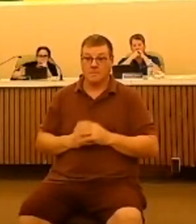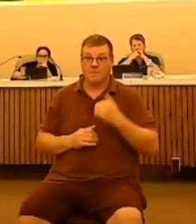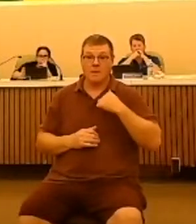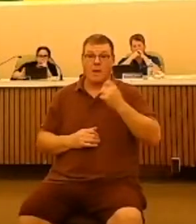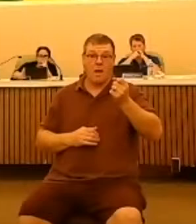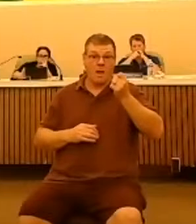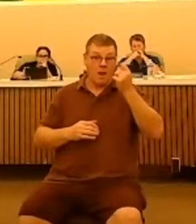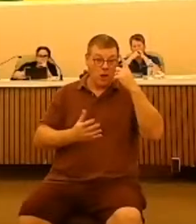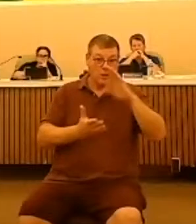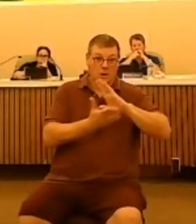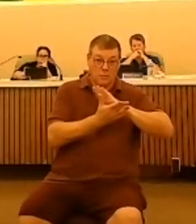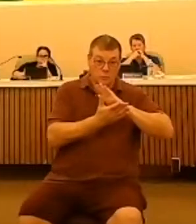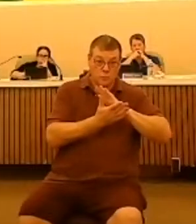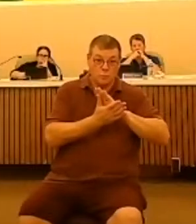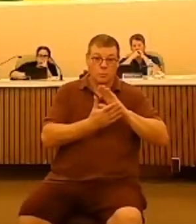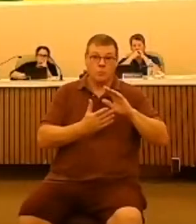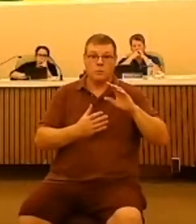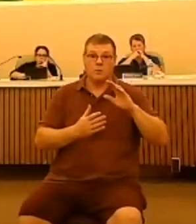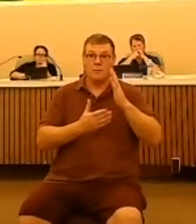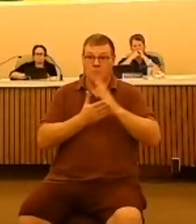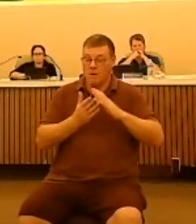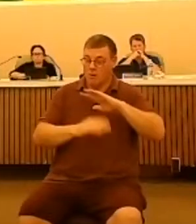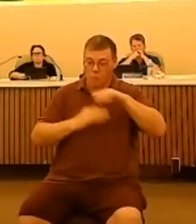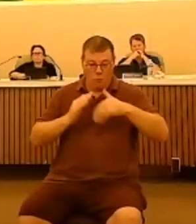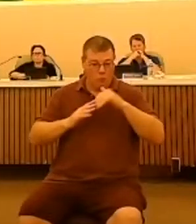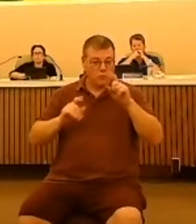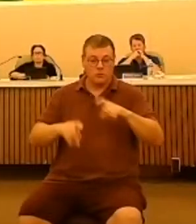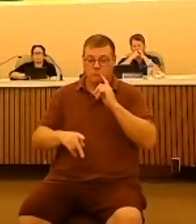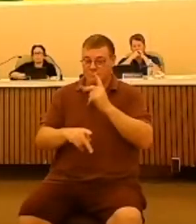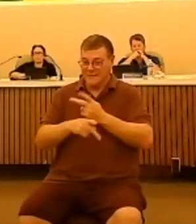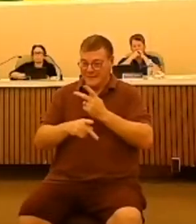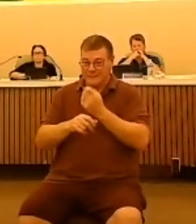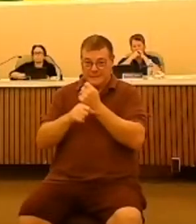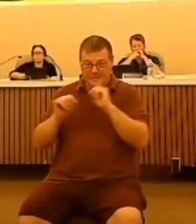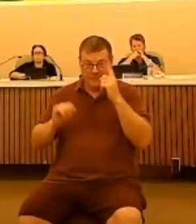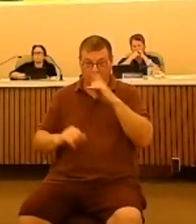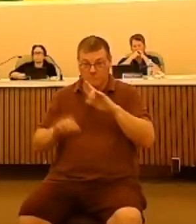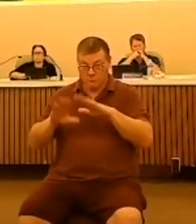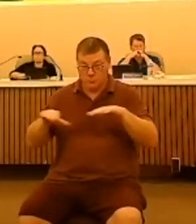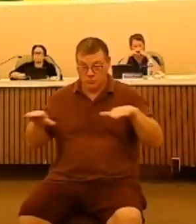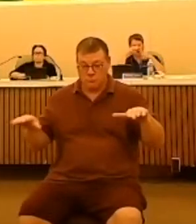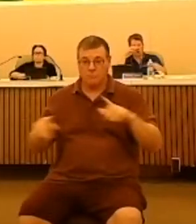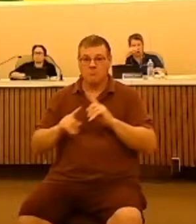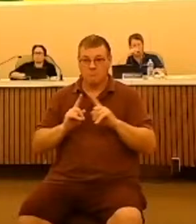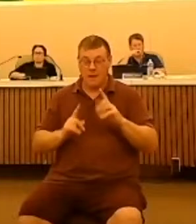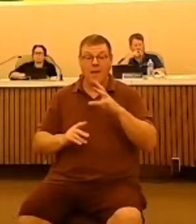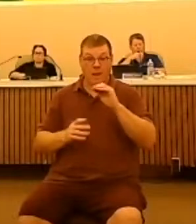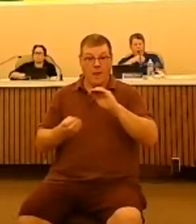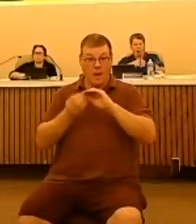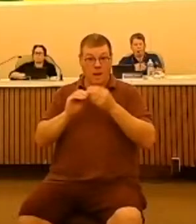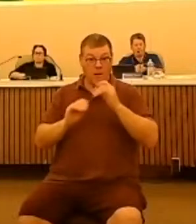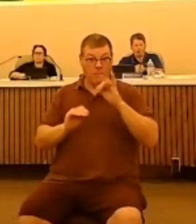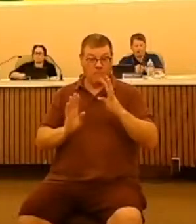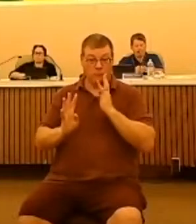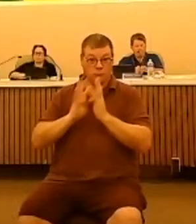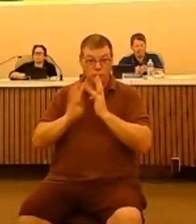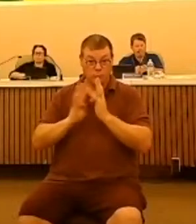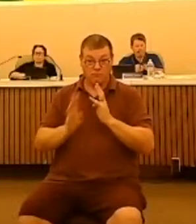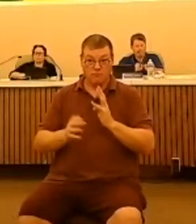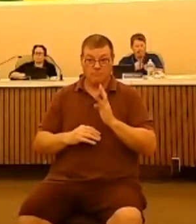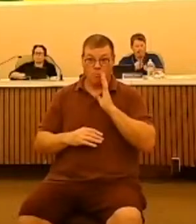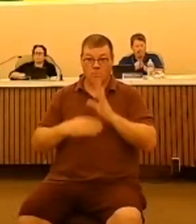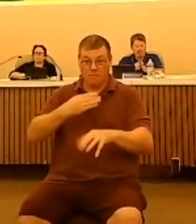part of it and authors and everything should be done there for the safety of the kids and for the amount of traffic that is going to